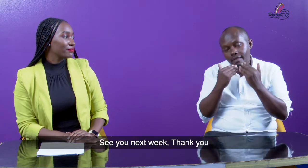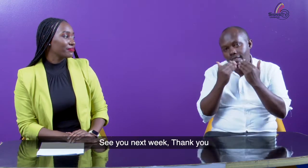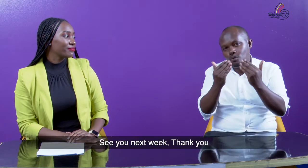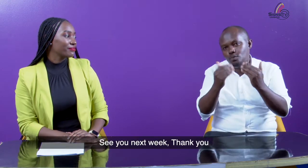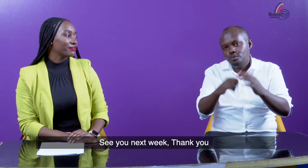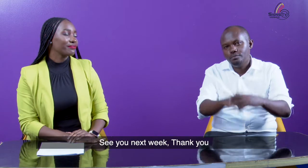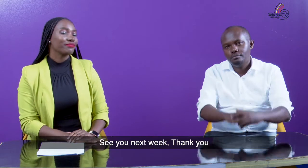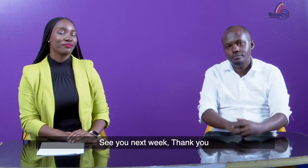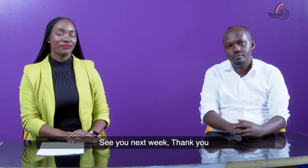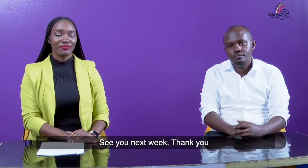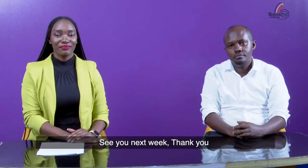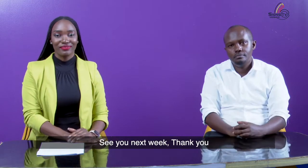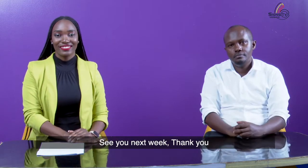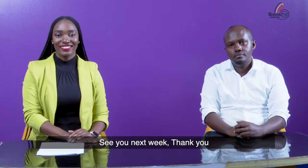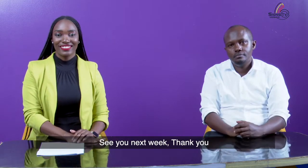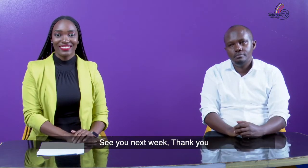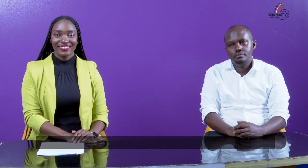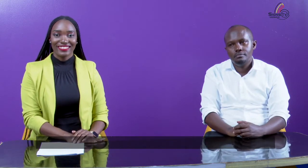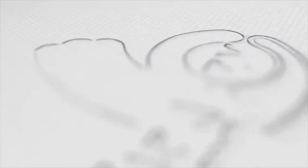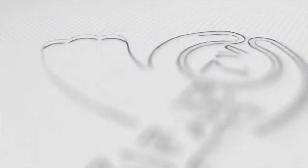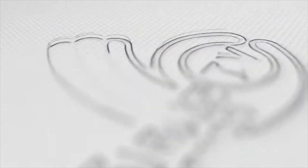See you next week. Thank you.